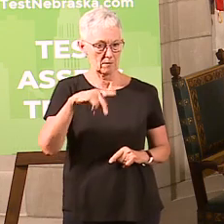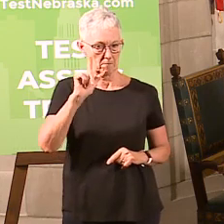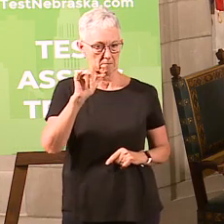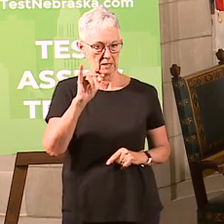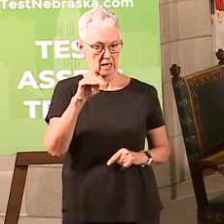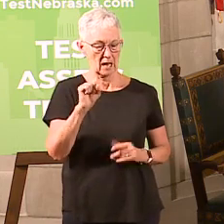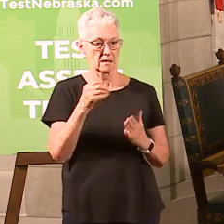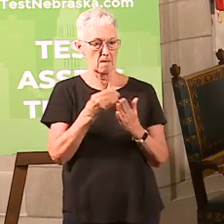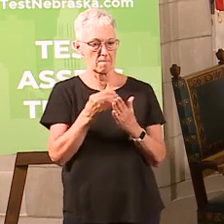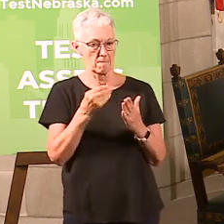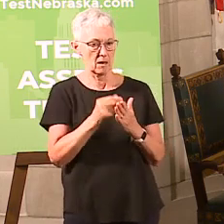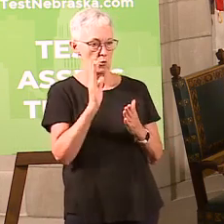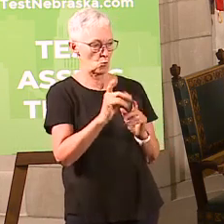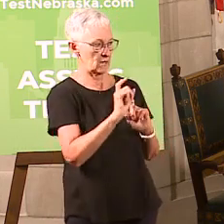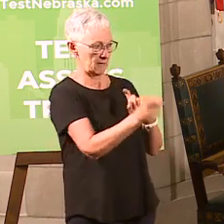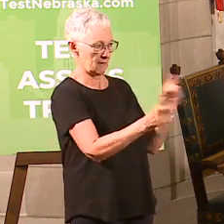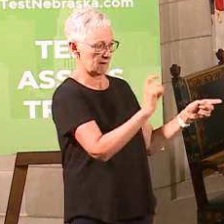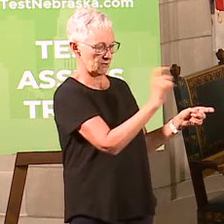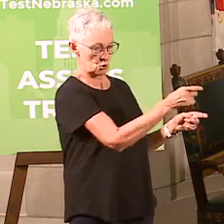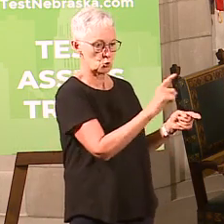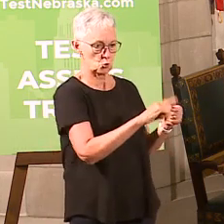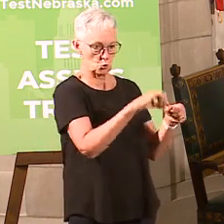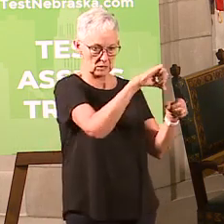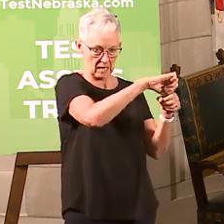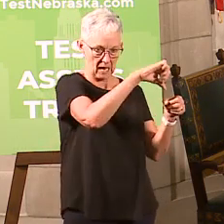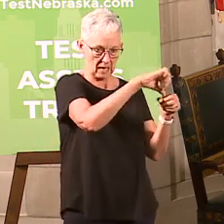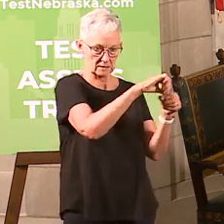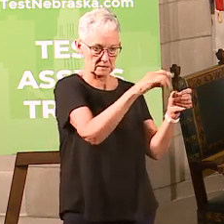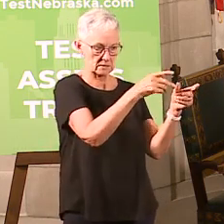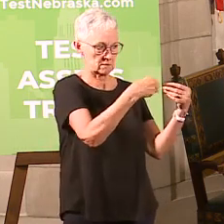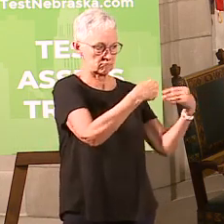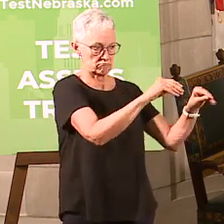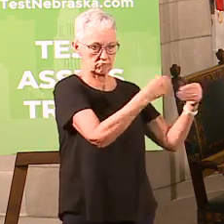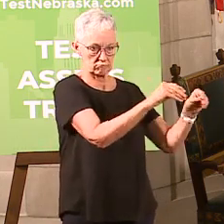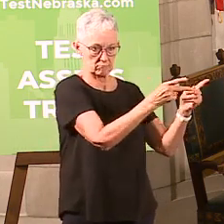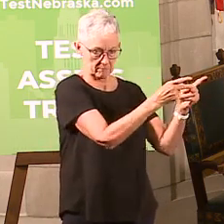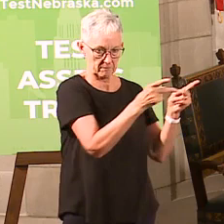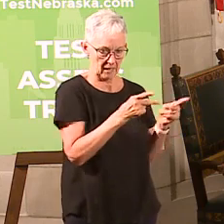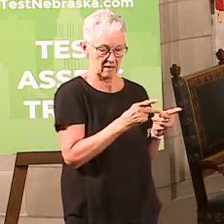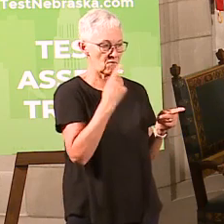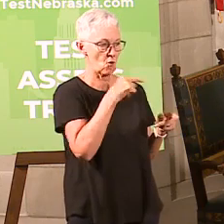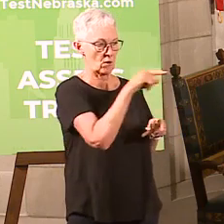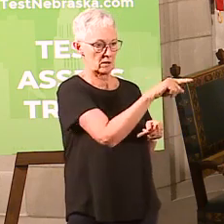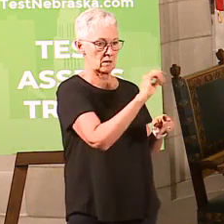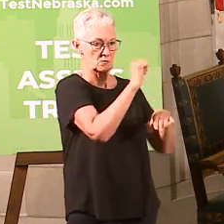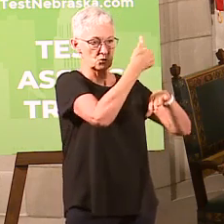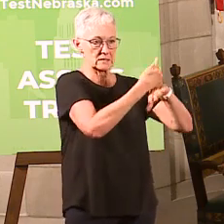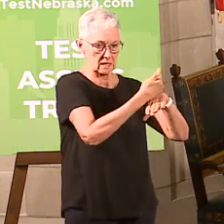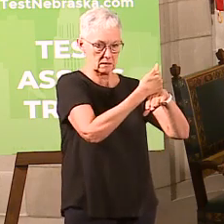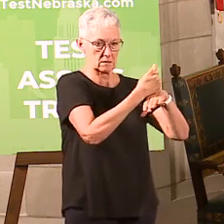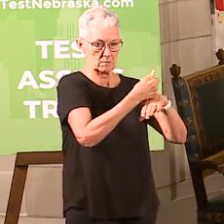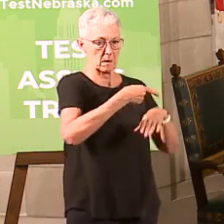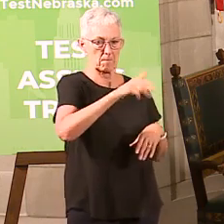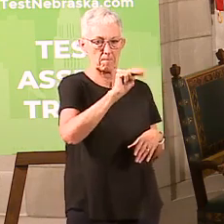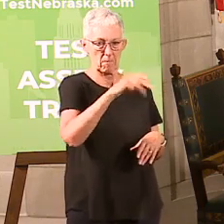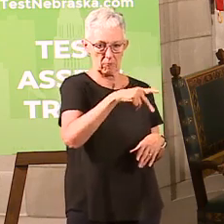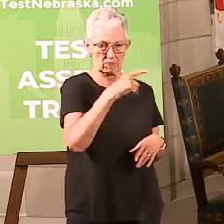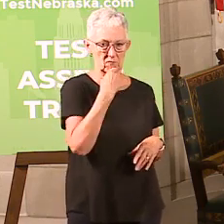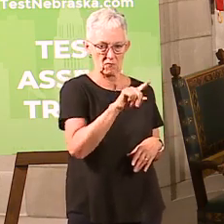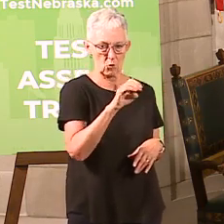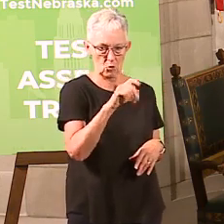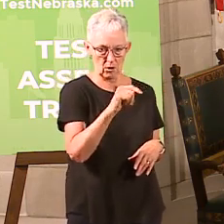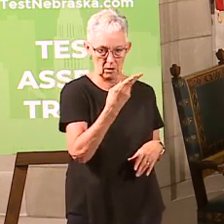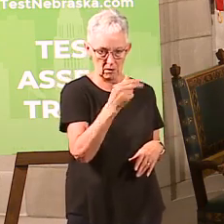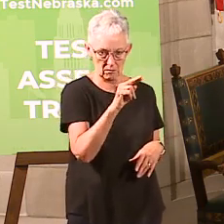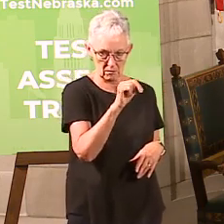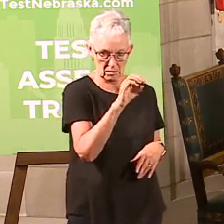ethanol pumps across the state of Nebraska, which Green Plains doesn't own any. In fact, so what that benefits is everybody that is involved in the industry, whether it's our